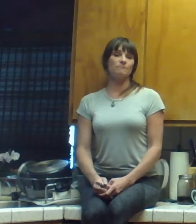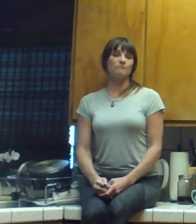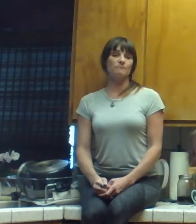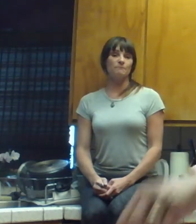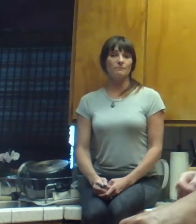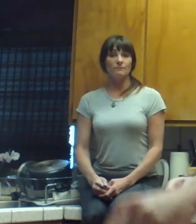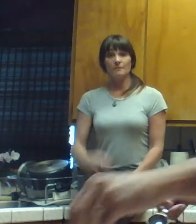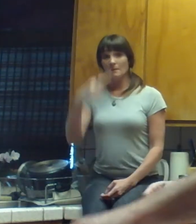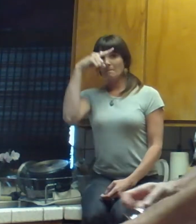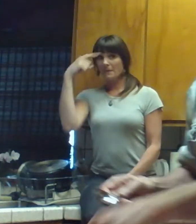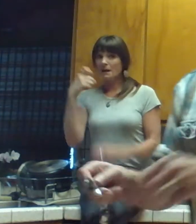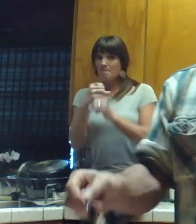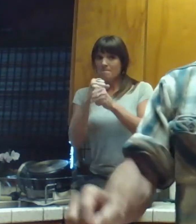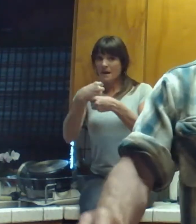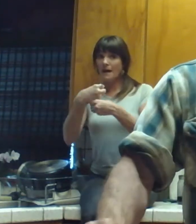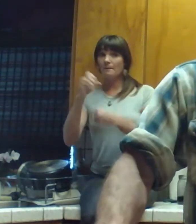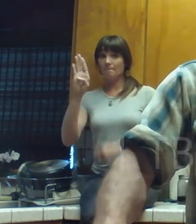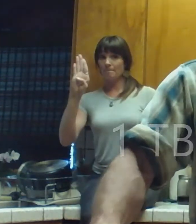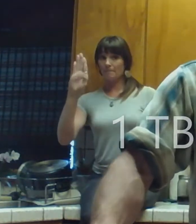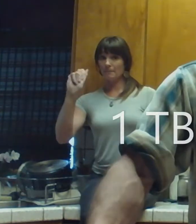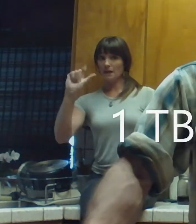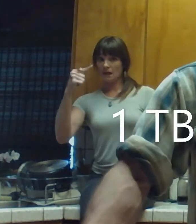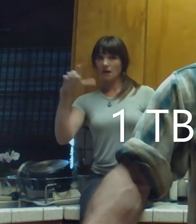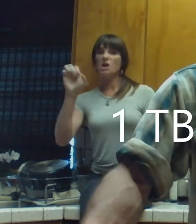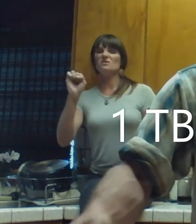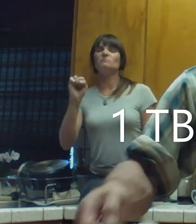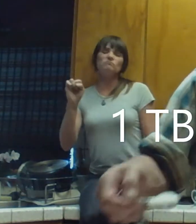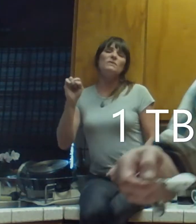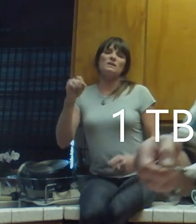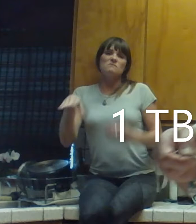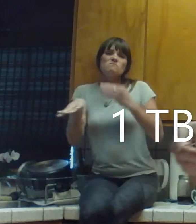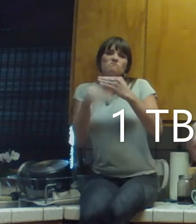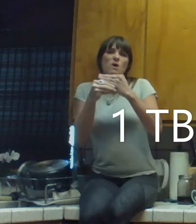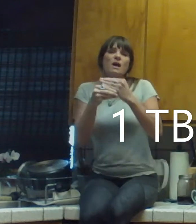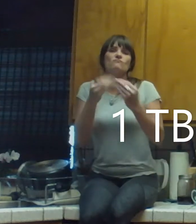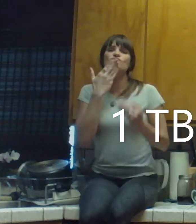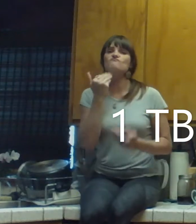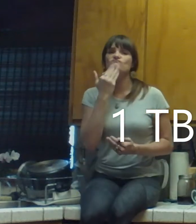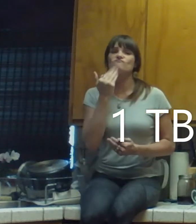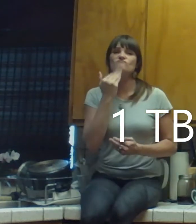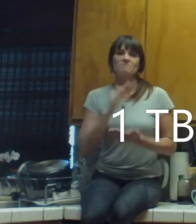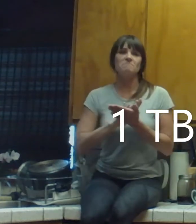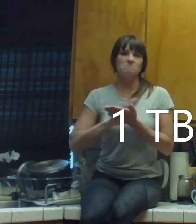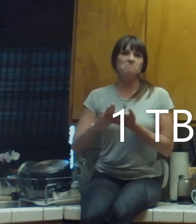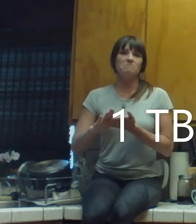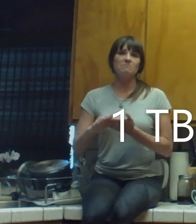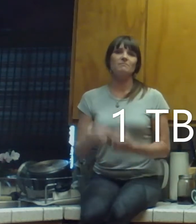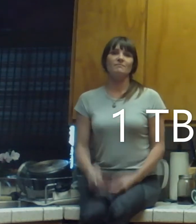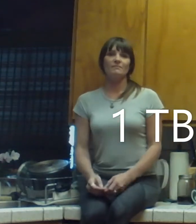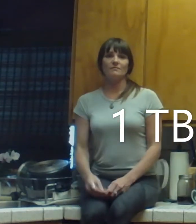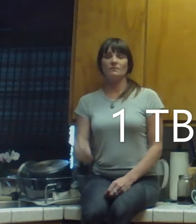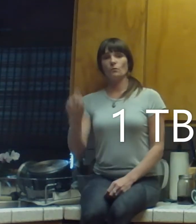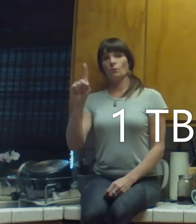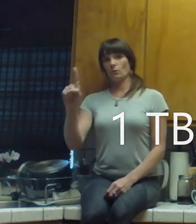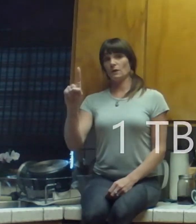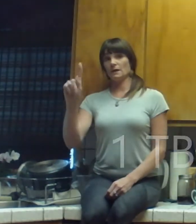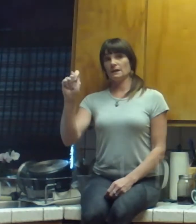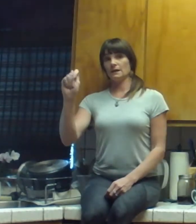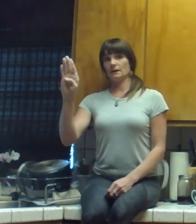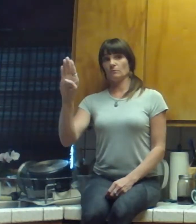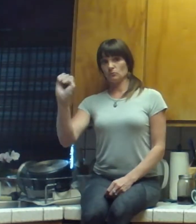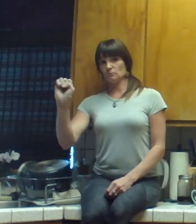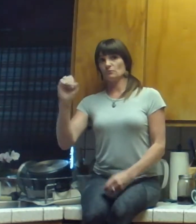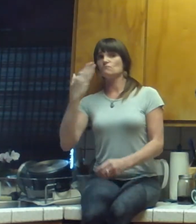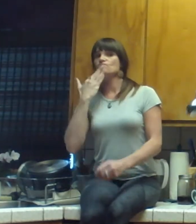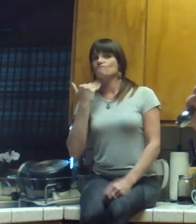And because we're making bagels, it's kind of nice to have a little bit of sugar. I give a 1 heaping tablespoon of sugar. Like